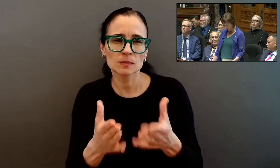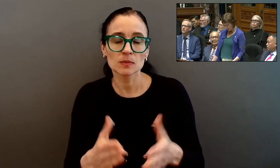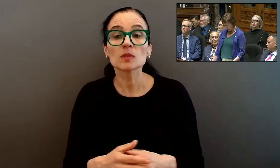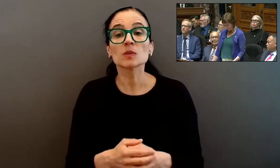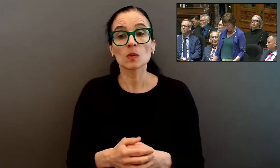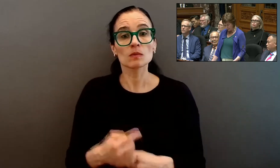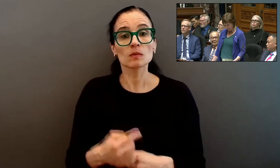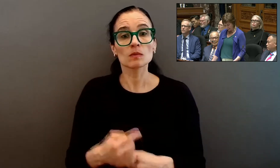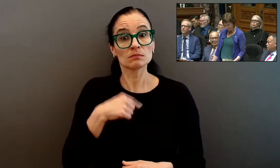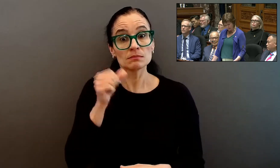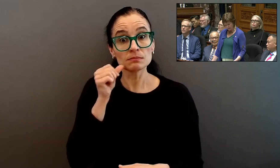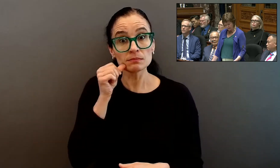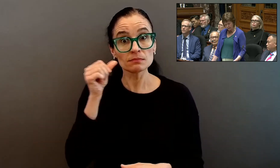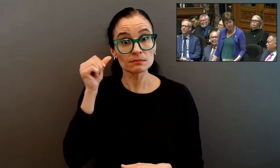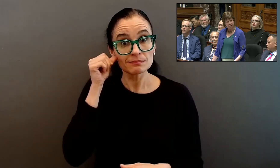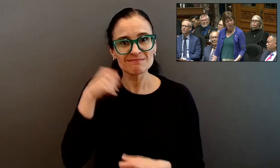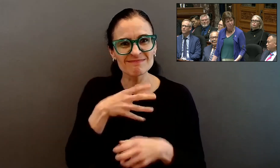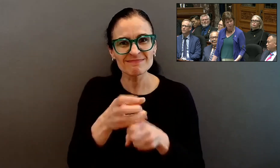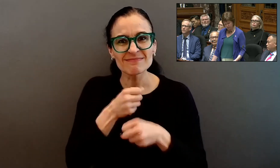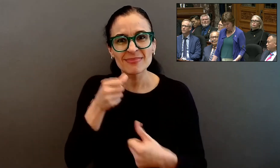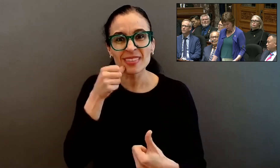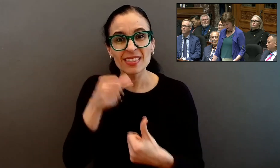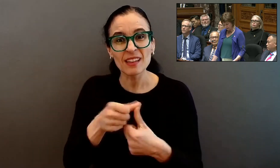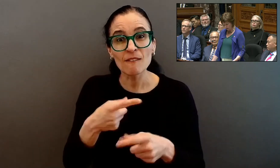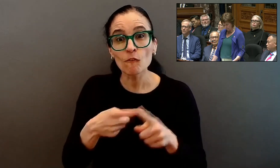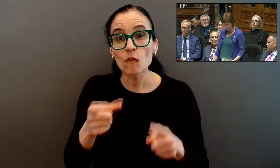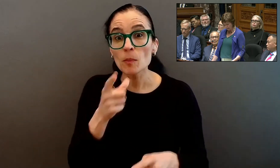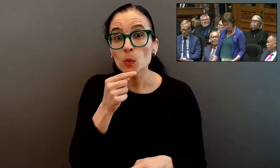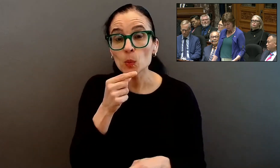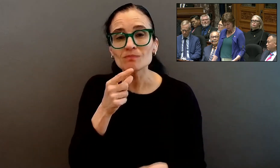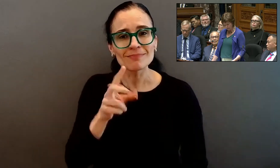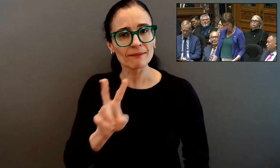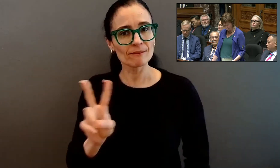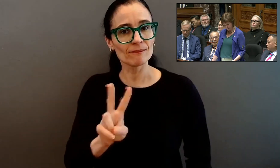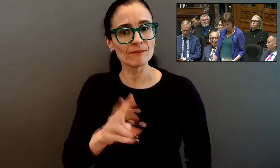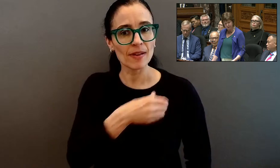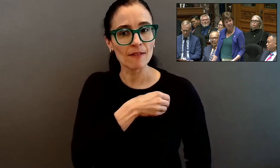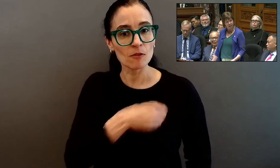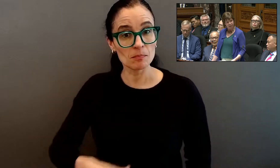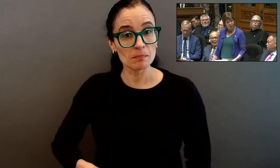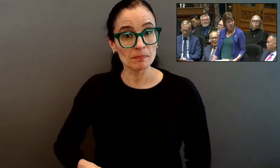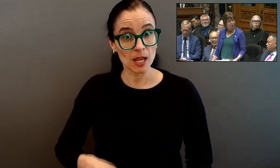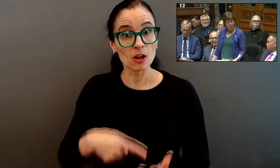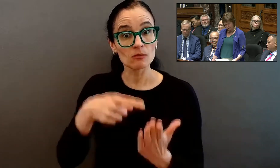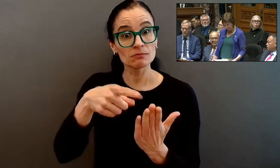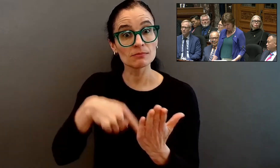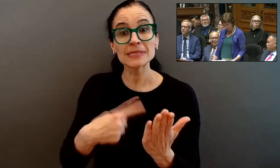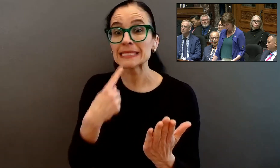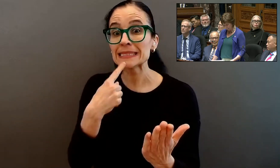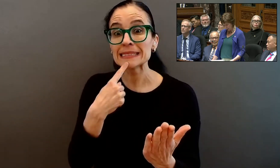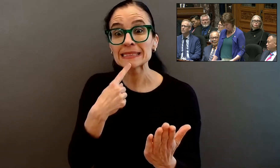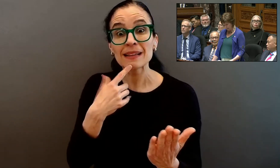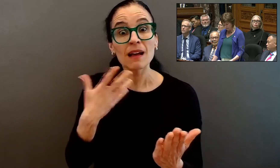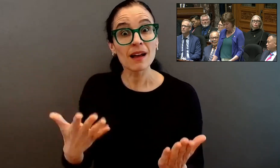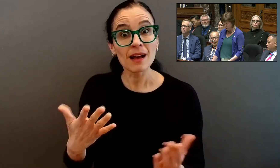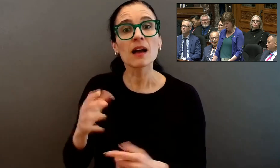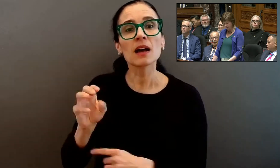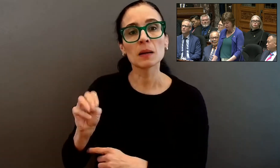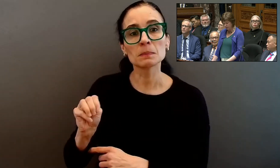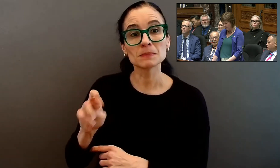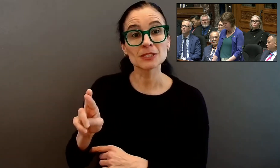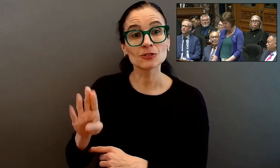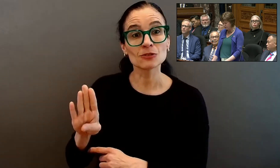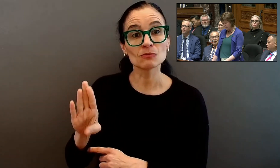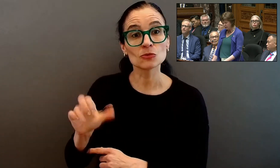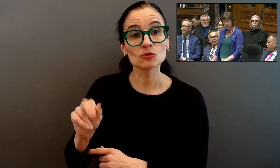Vancouver indicating that Mr. Bryant had already engaged with his office, with senior city leadership, and very